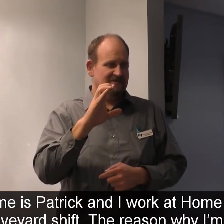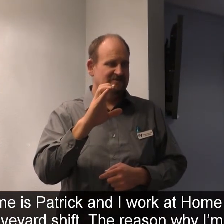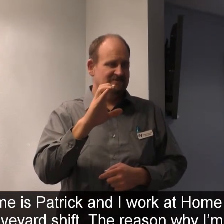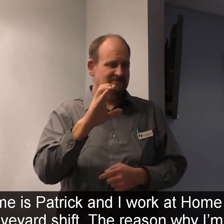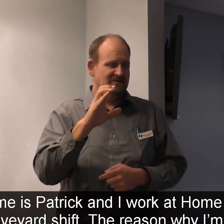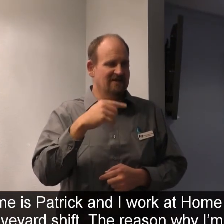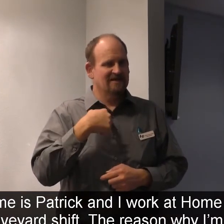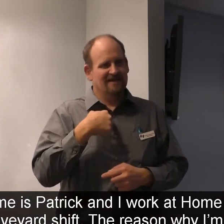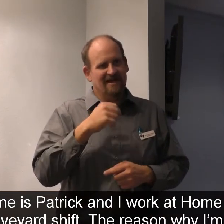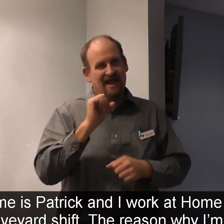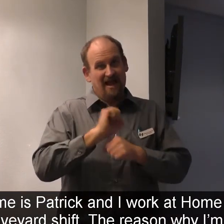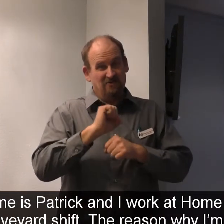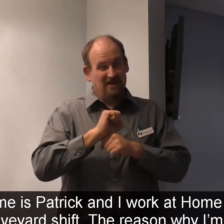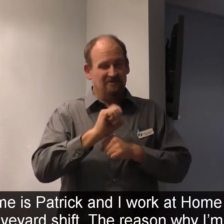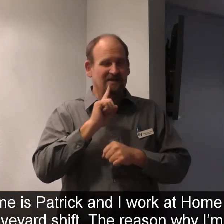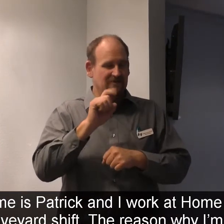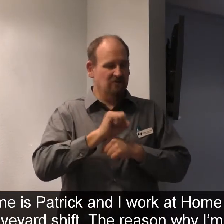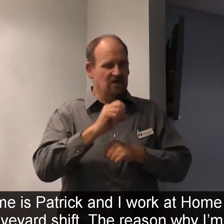My name is Patrick,